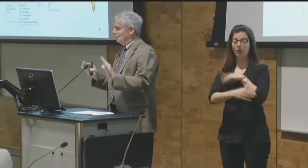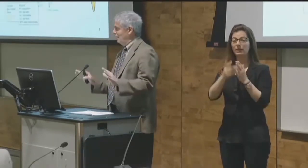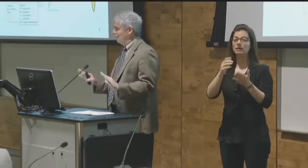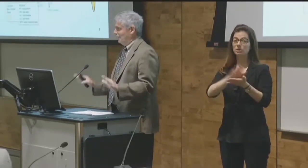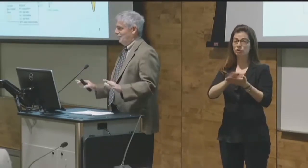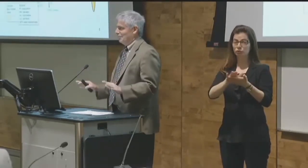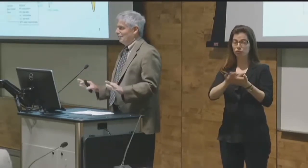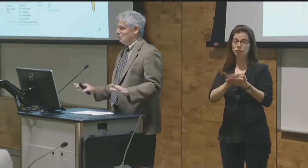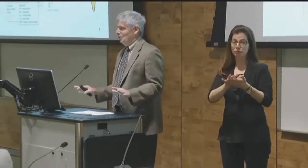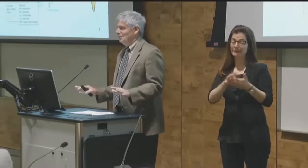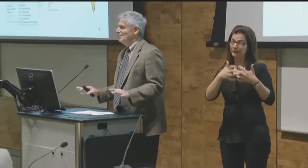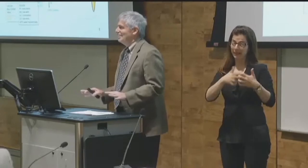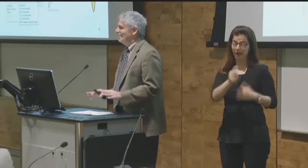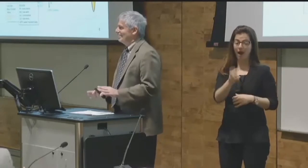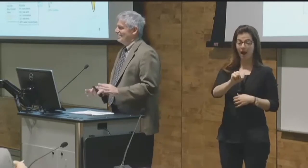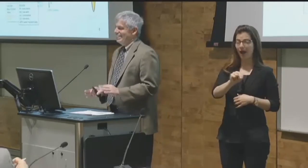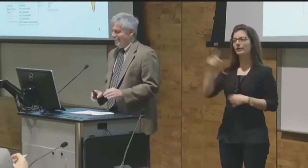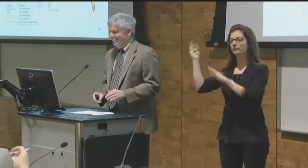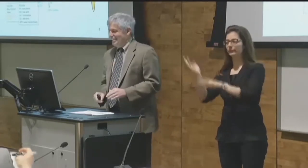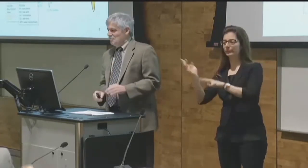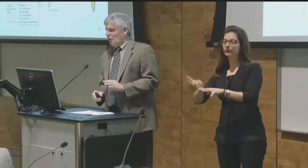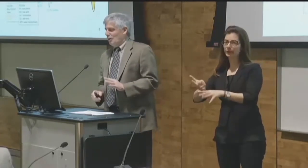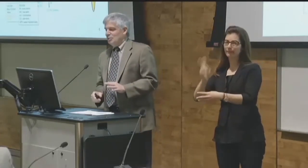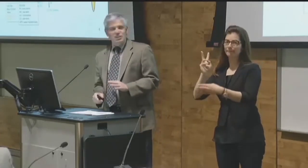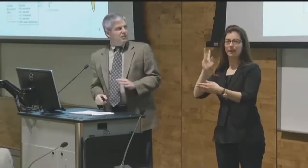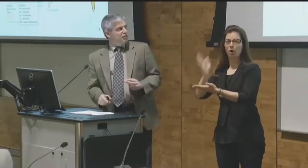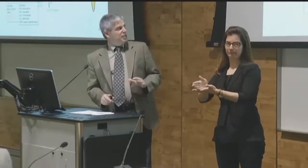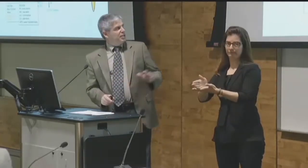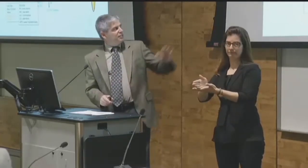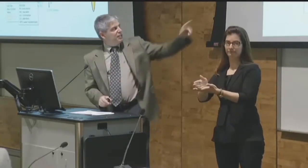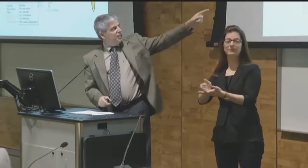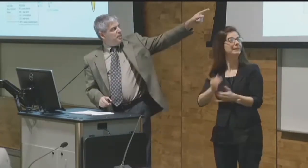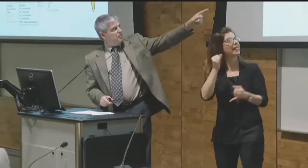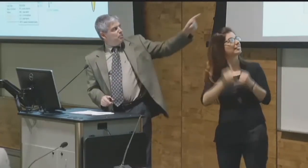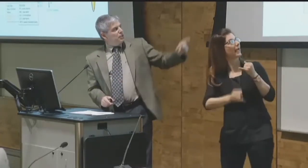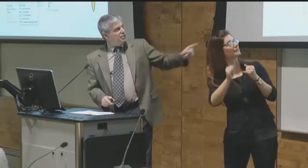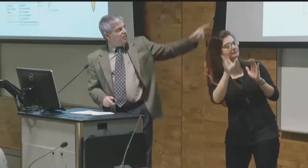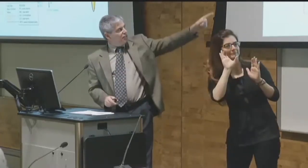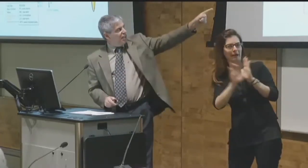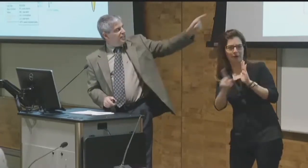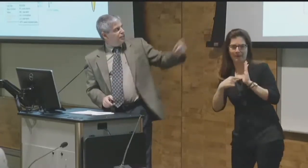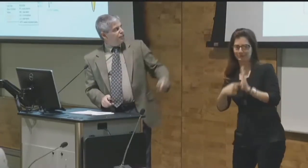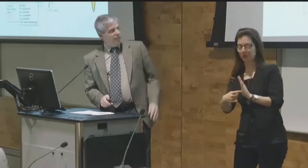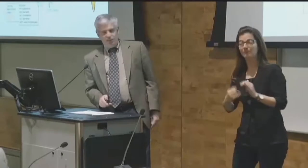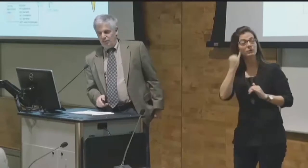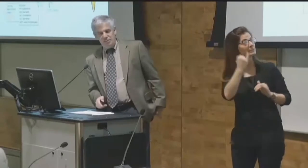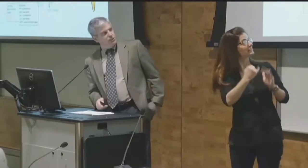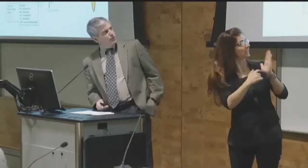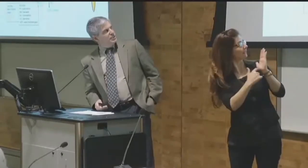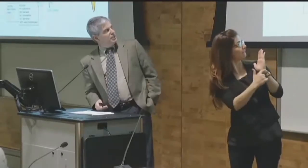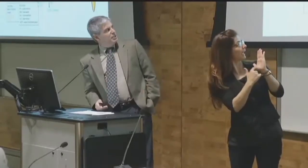this is the last diagram that I will show today. But I only show this because in the bottom portion of the slide there, you'll see